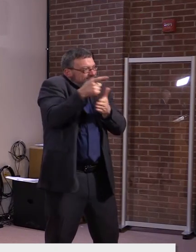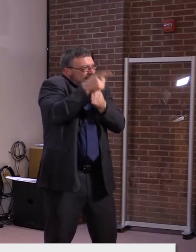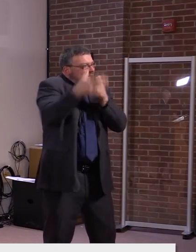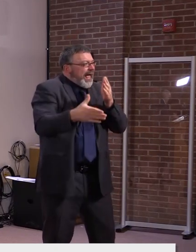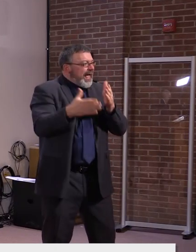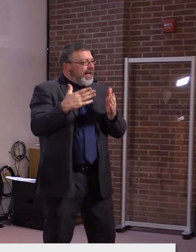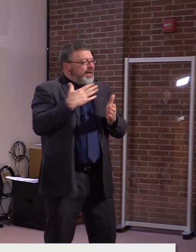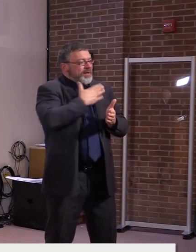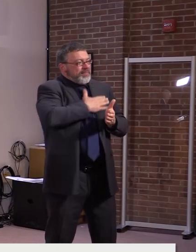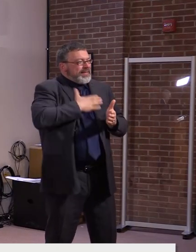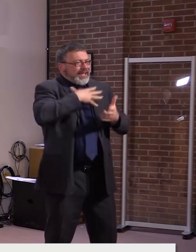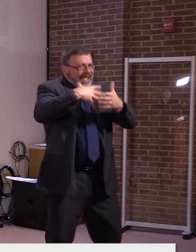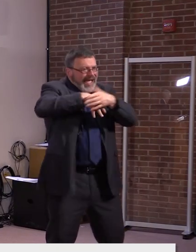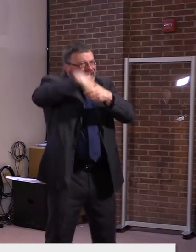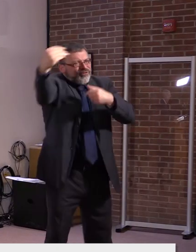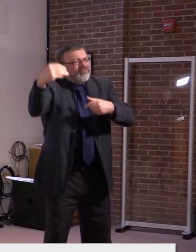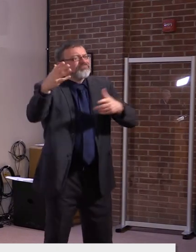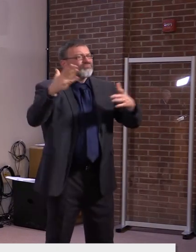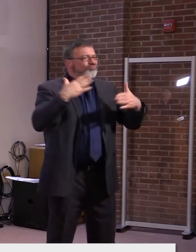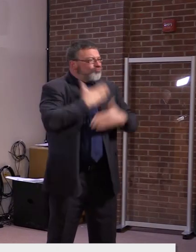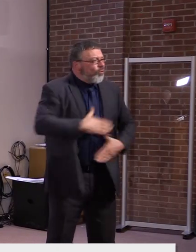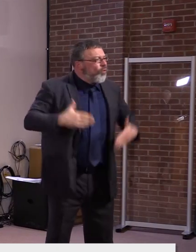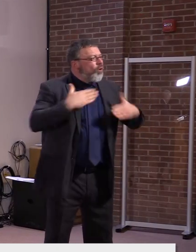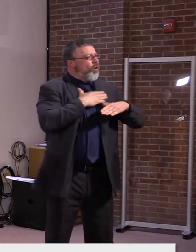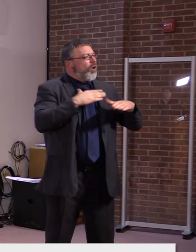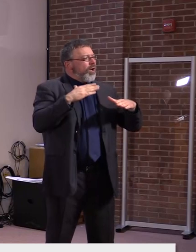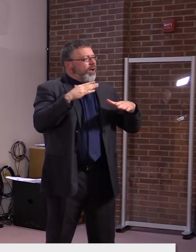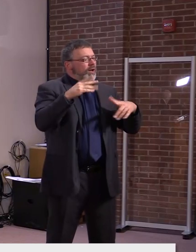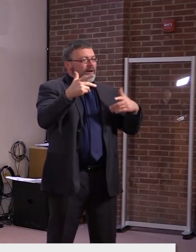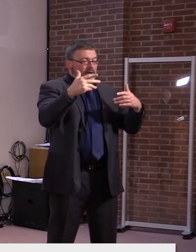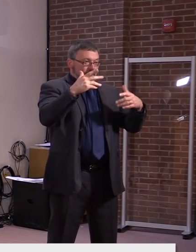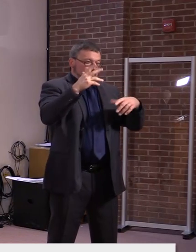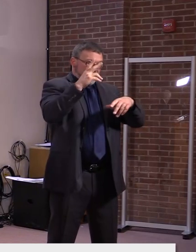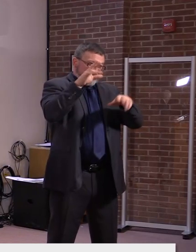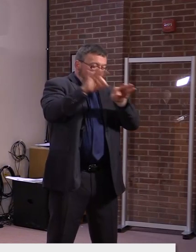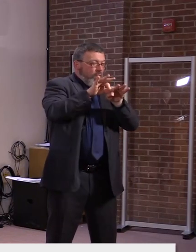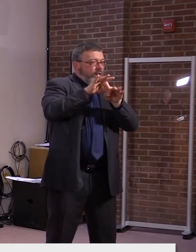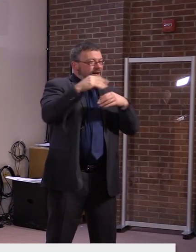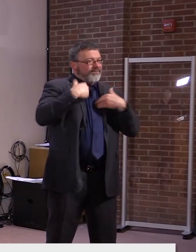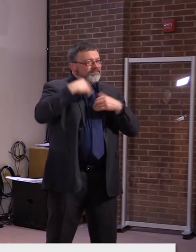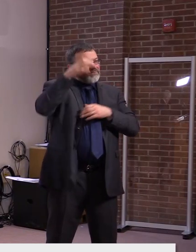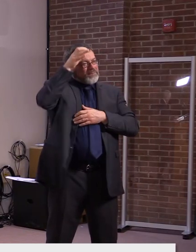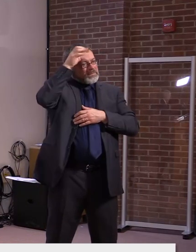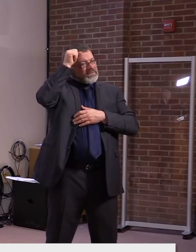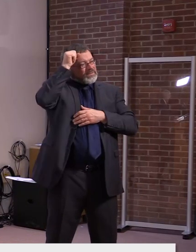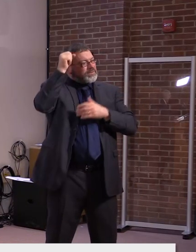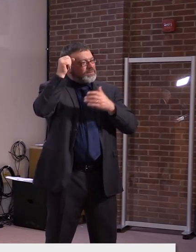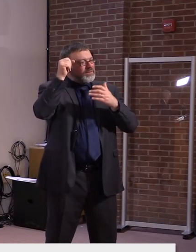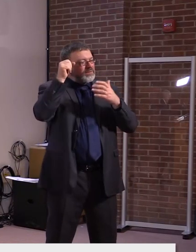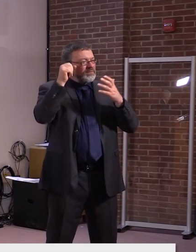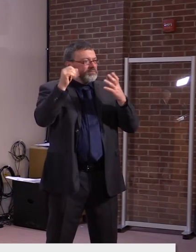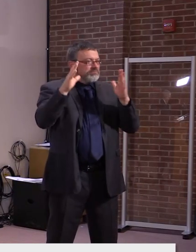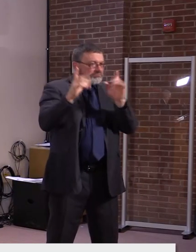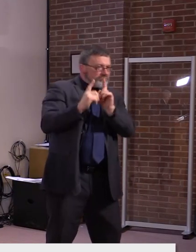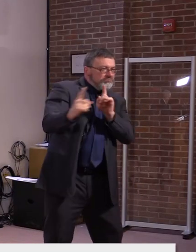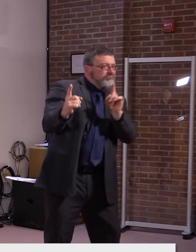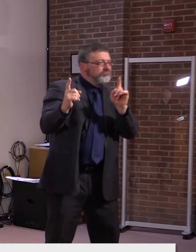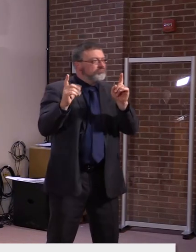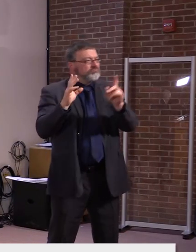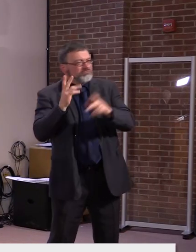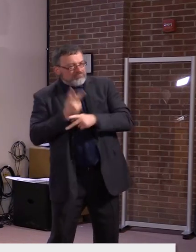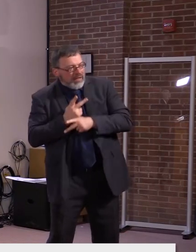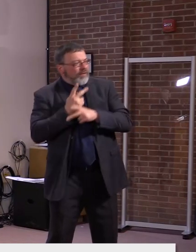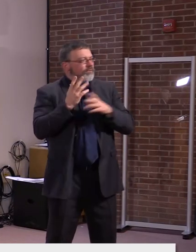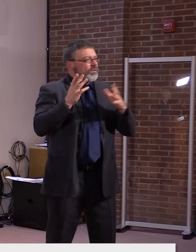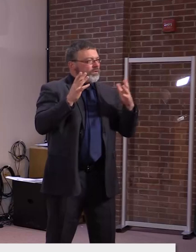follow the guidelines and common sense to protect yourself and your loved ones. And take extra precaution